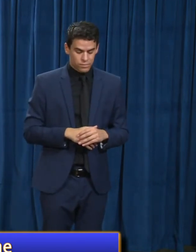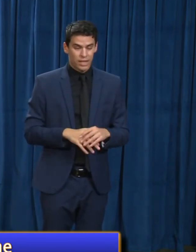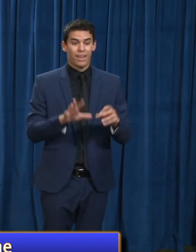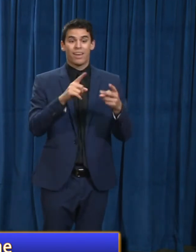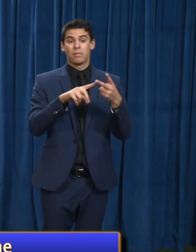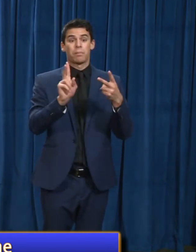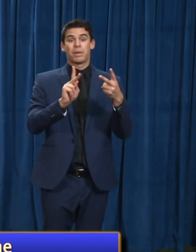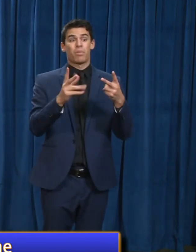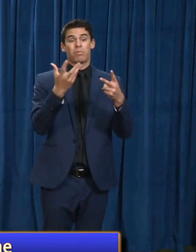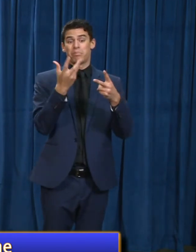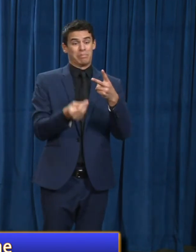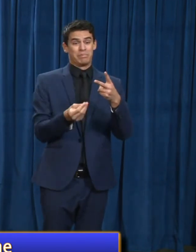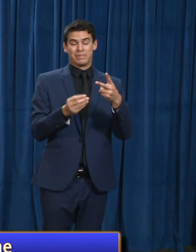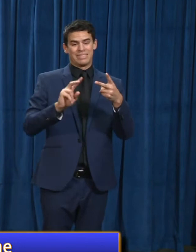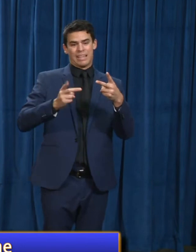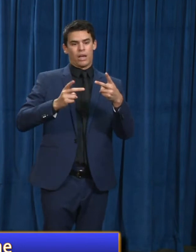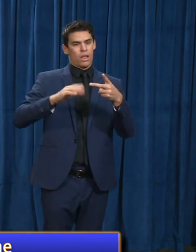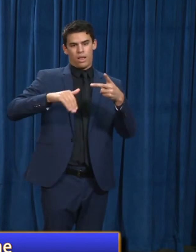dose,